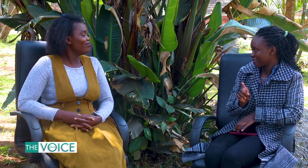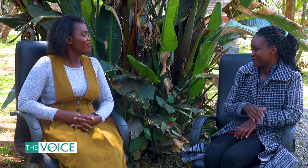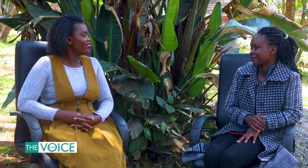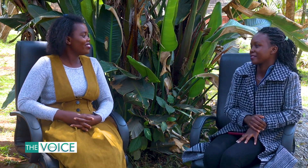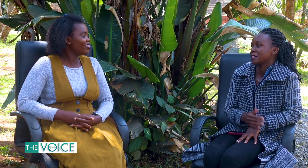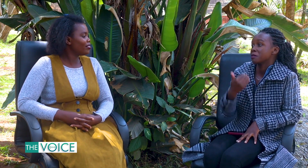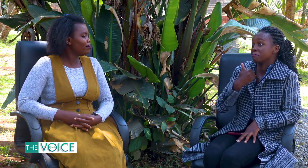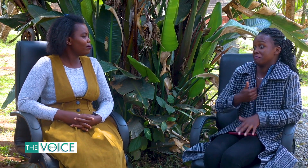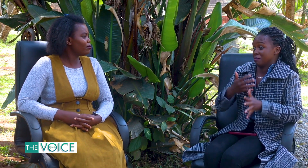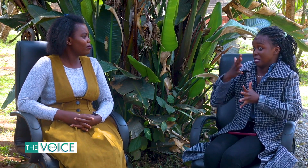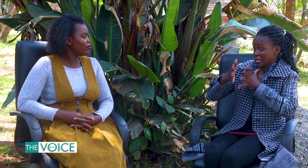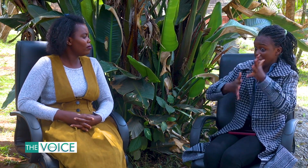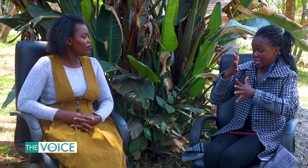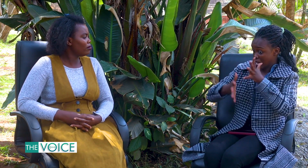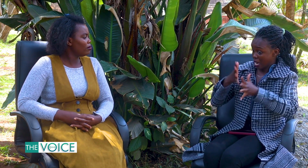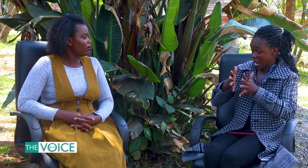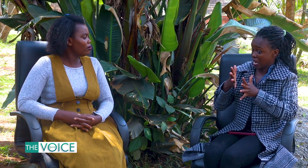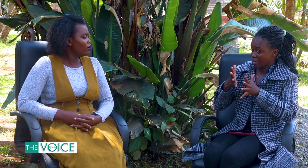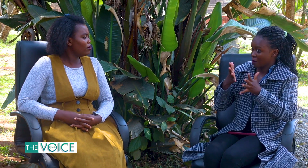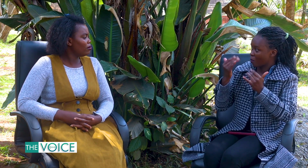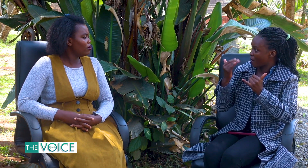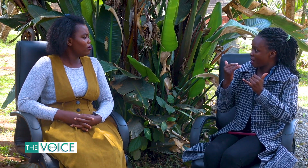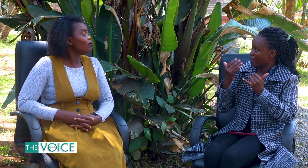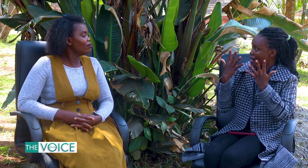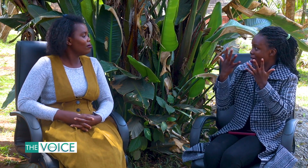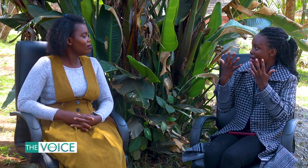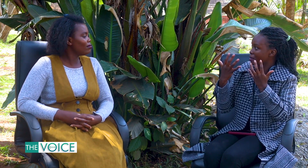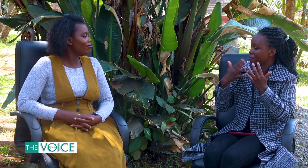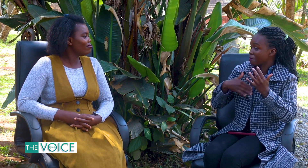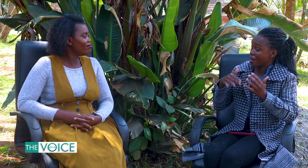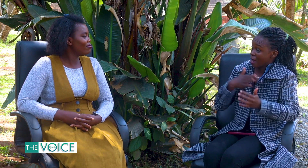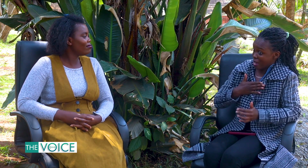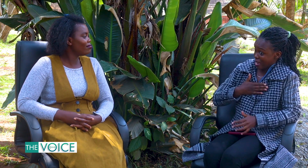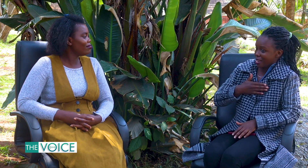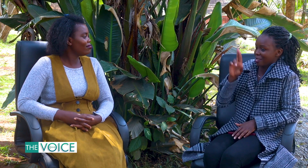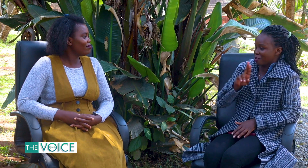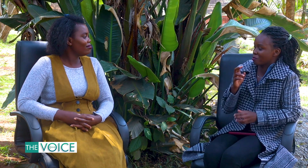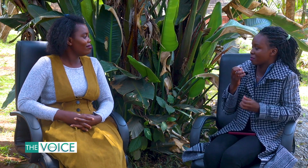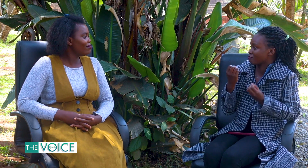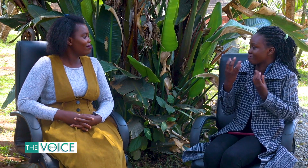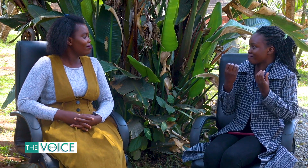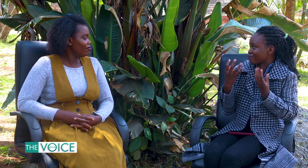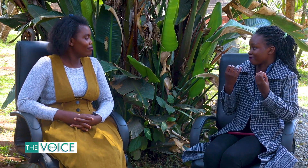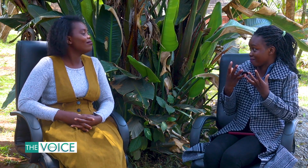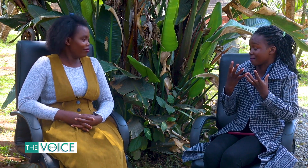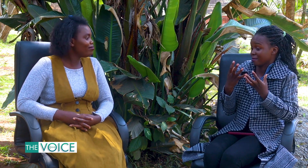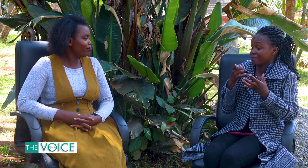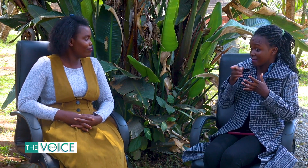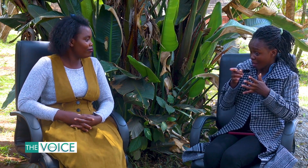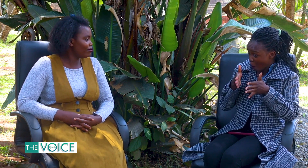Okay, that's a very, very good question. The reason why I use my hands or I sign,